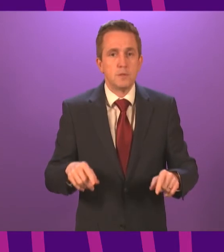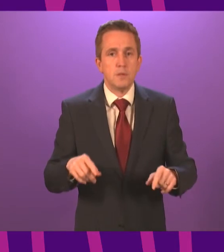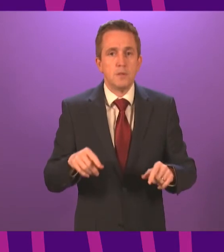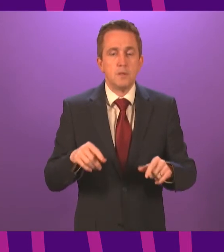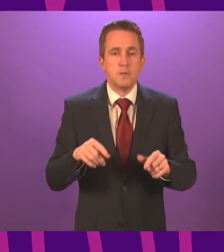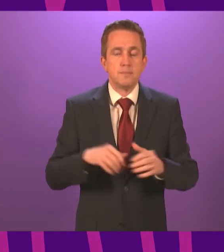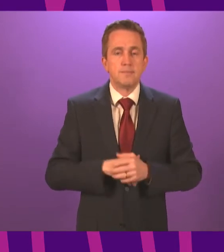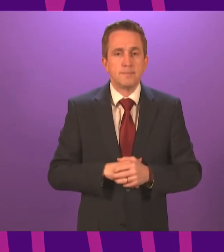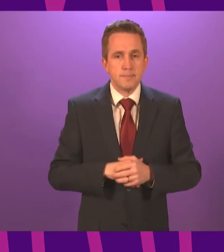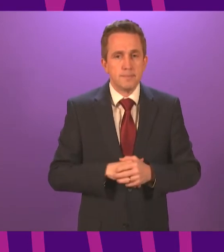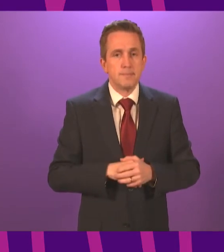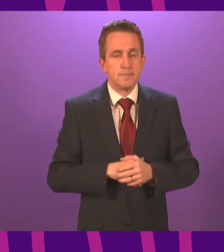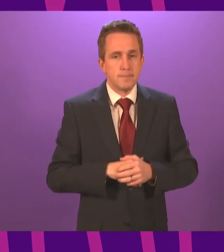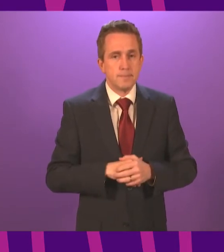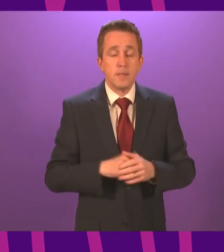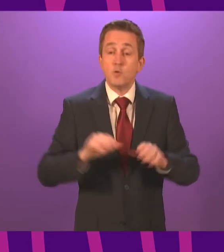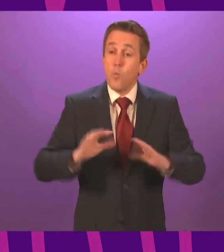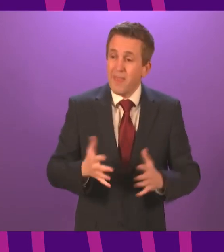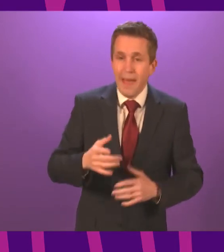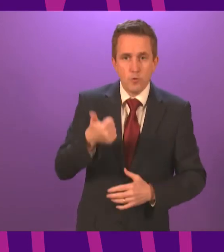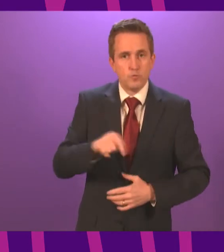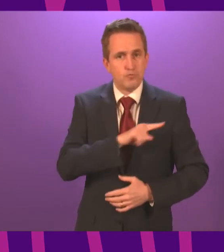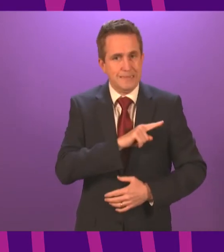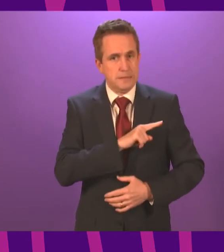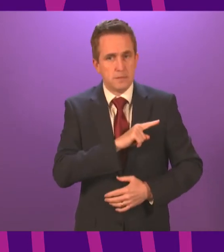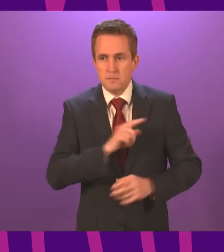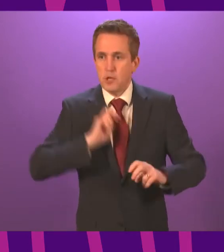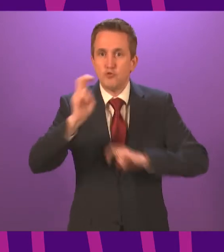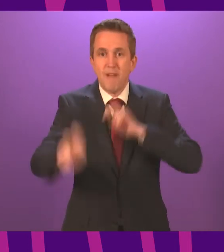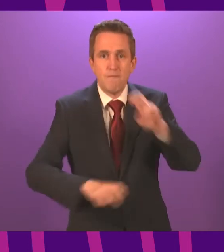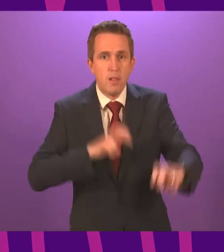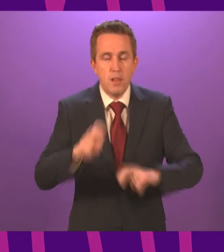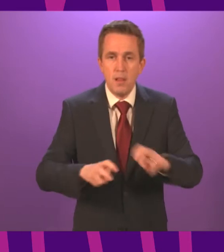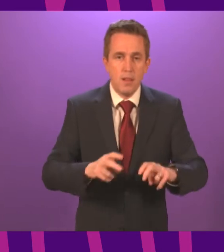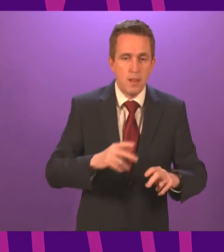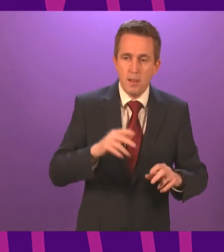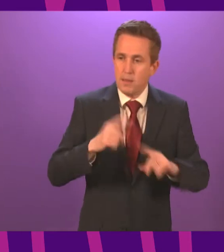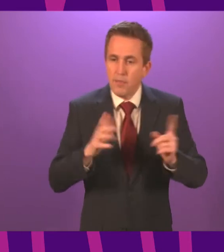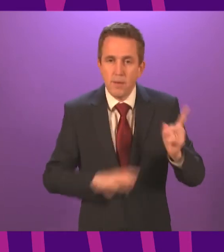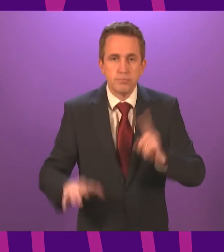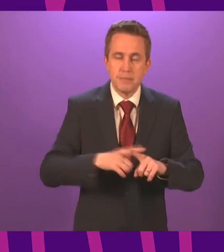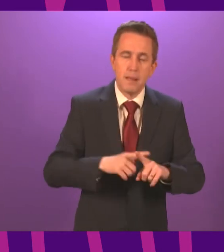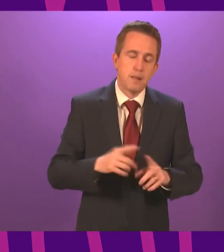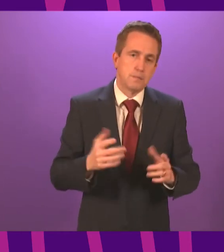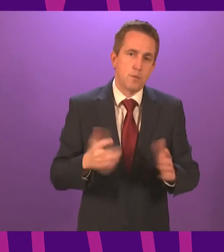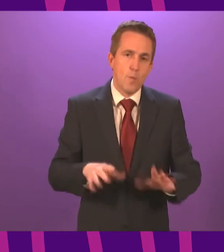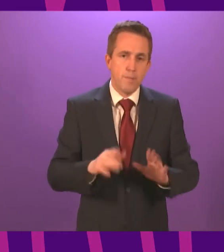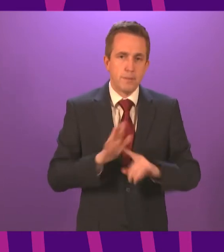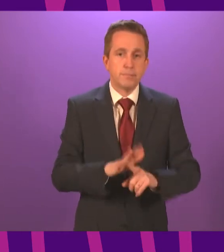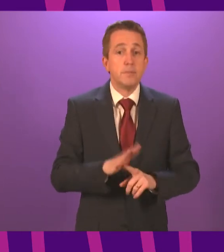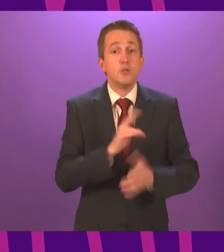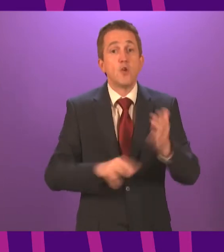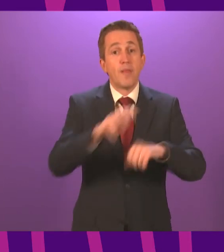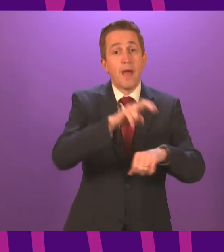ban domestic travel without or a reasonable excuse are currently enforced in different forms in England through a requirement to stay at home. Northern Ireland,